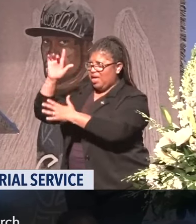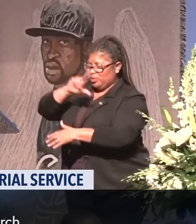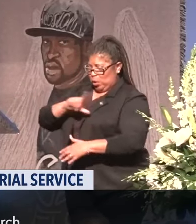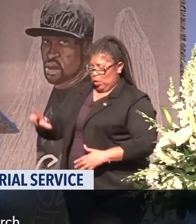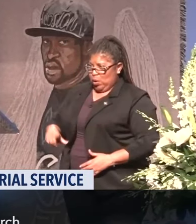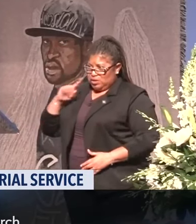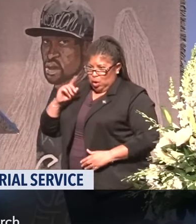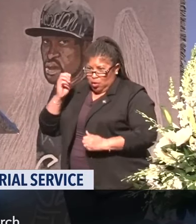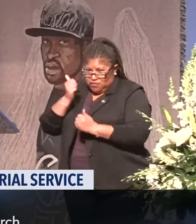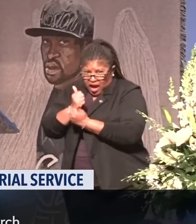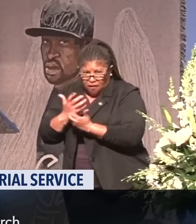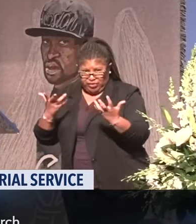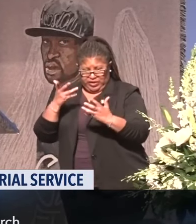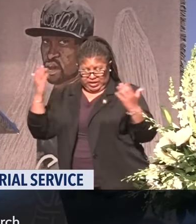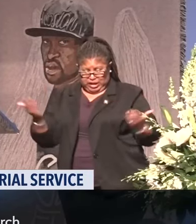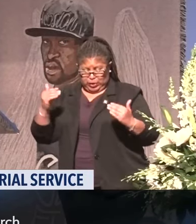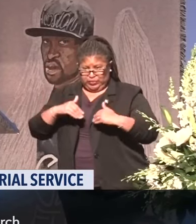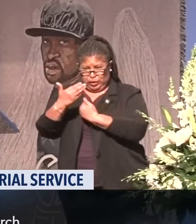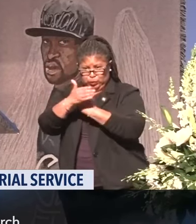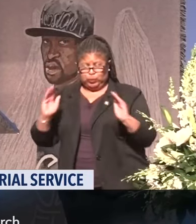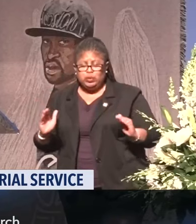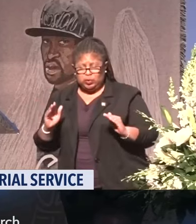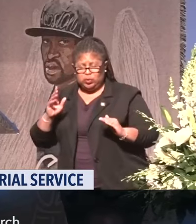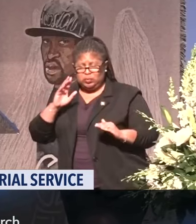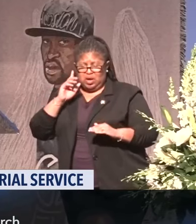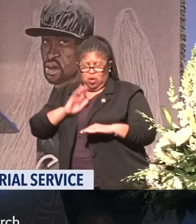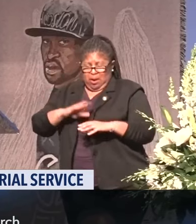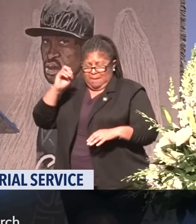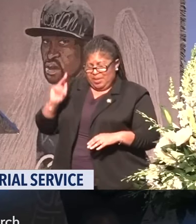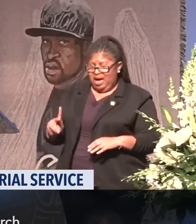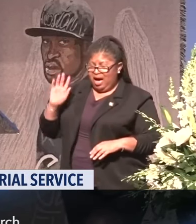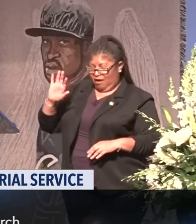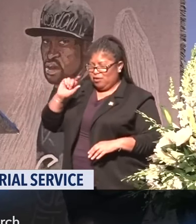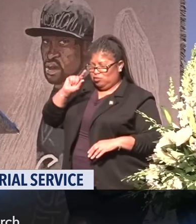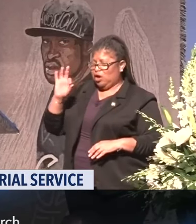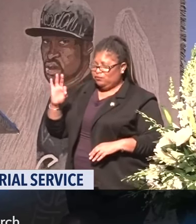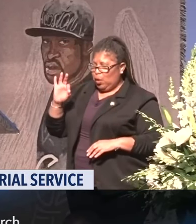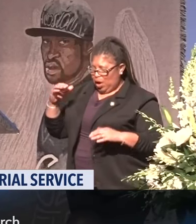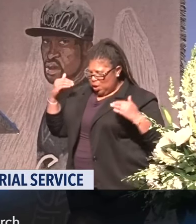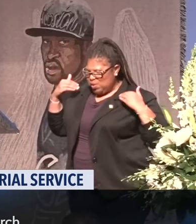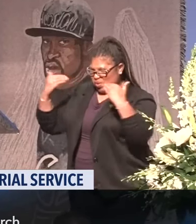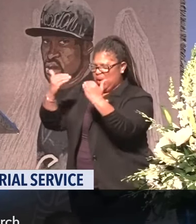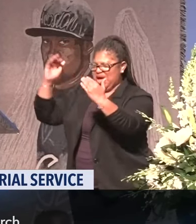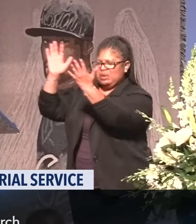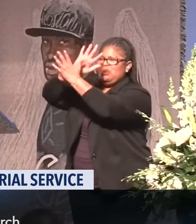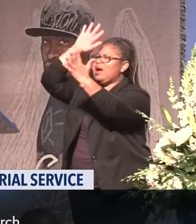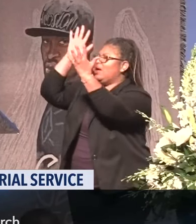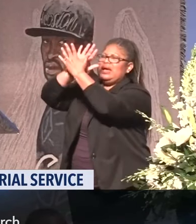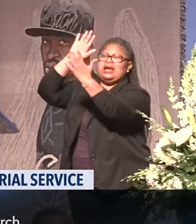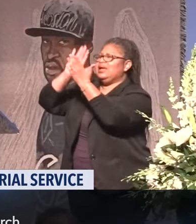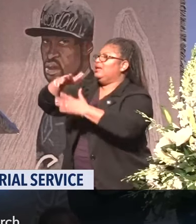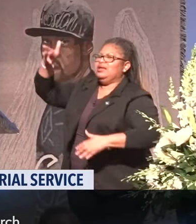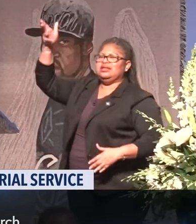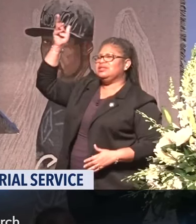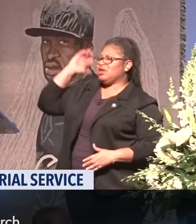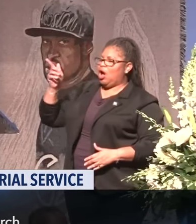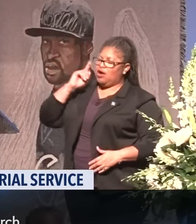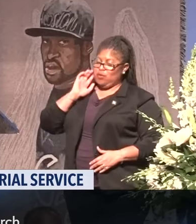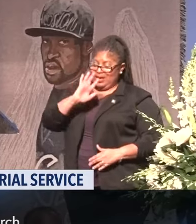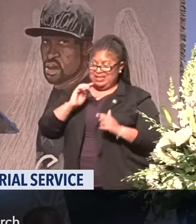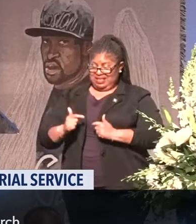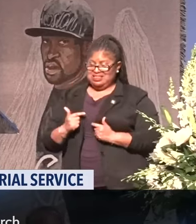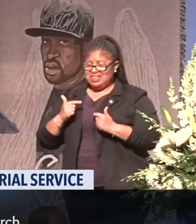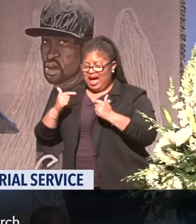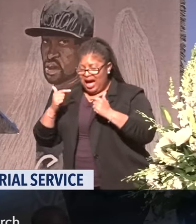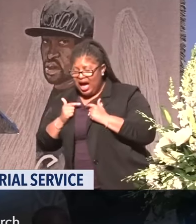room on behalf of George Ford that hath breath praise the Lord even right now. Let's praise God for George's life,